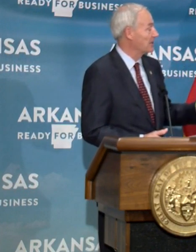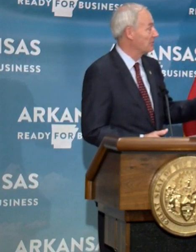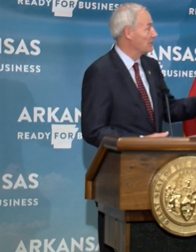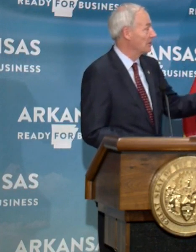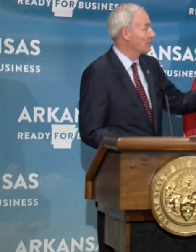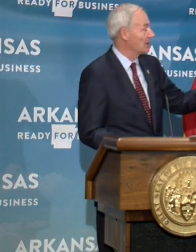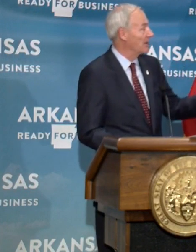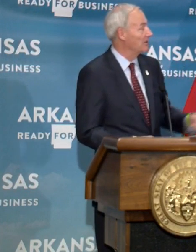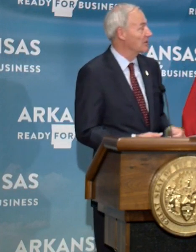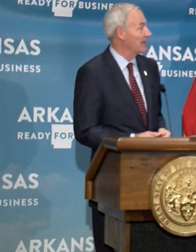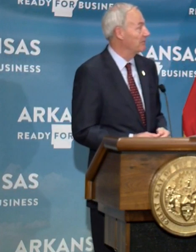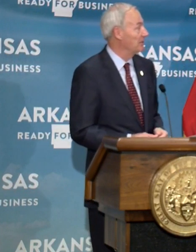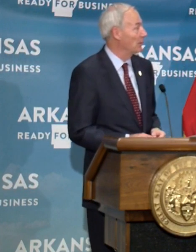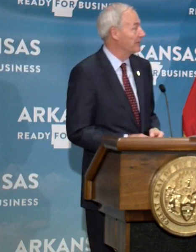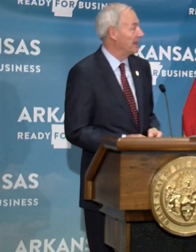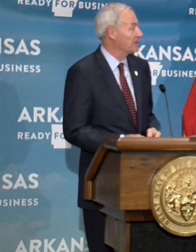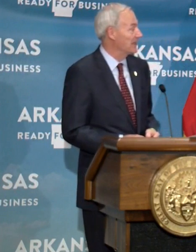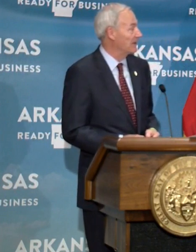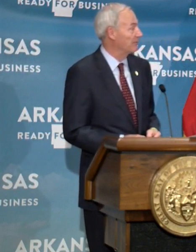cumulative test results,